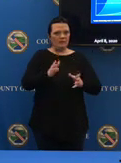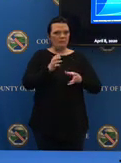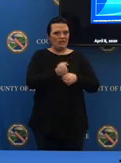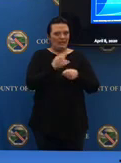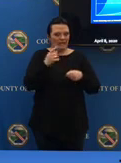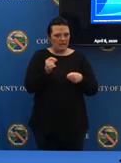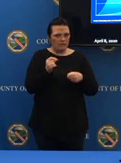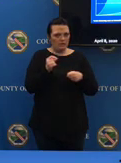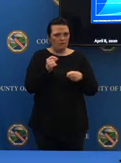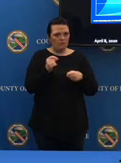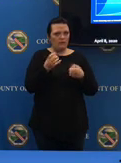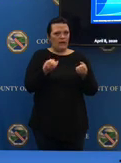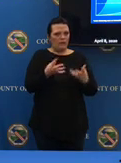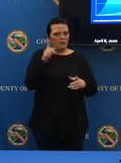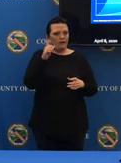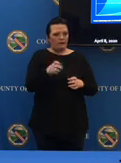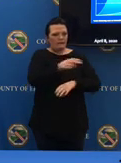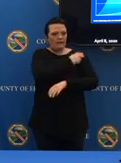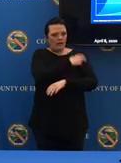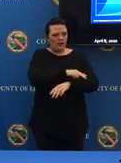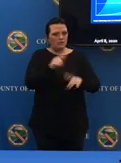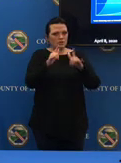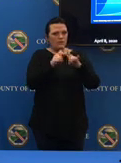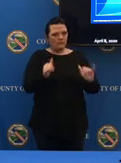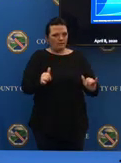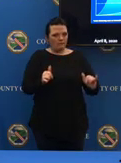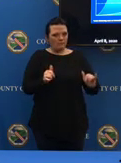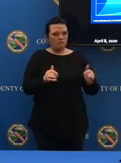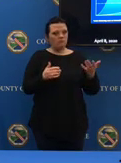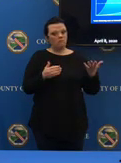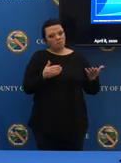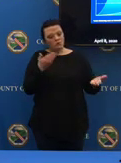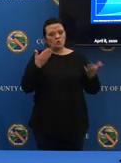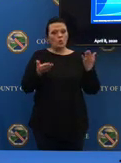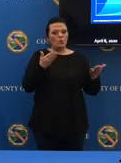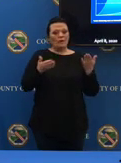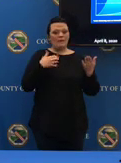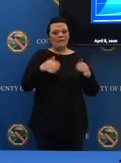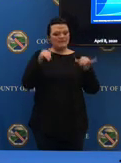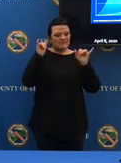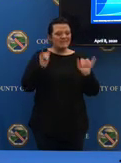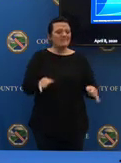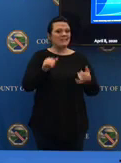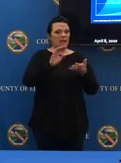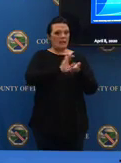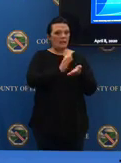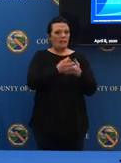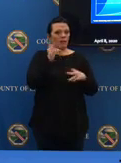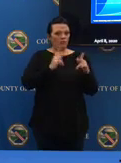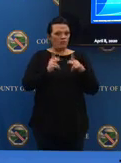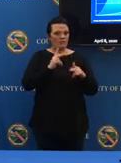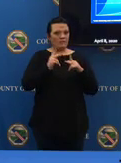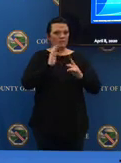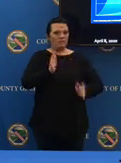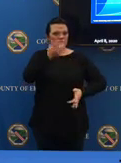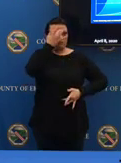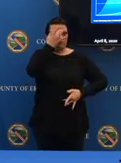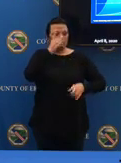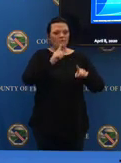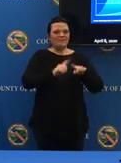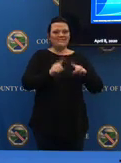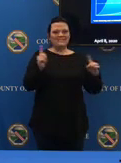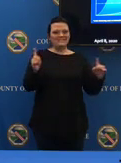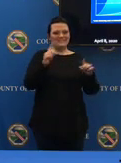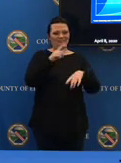need hospitalization at any one moment. So while you may still have the same amount of contraction among the population, it's just over a different time